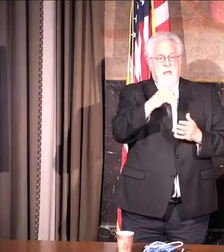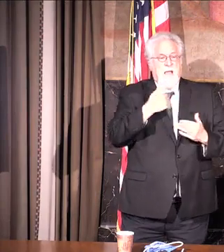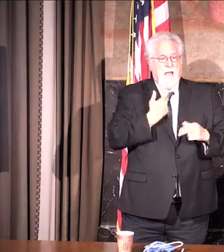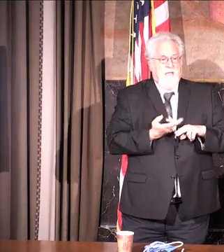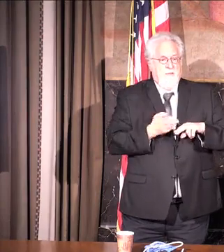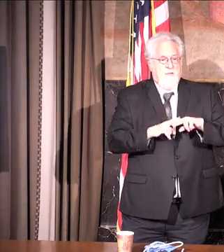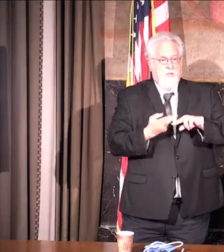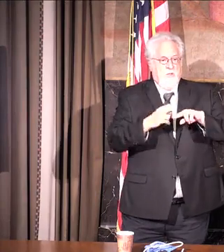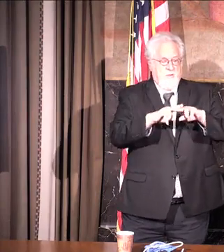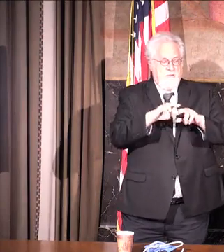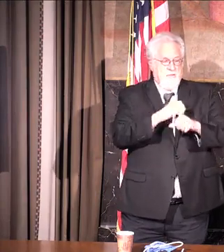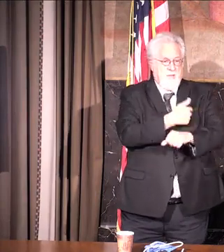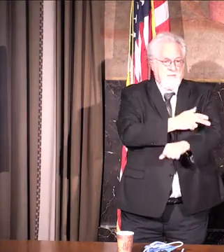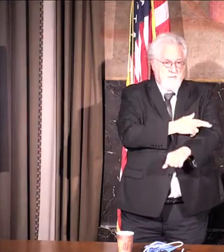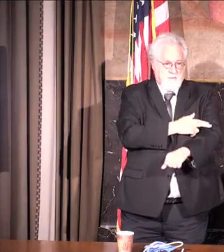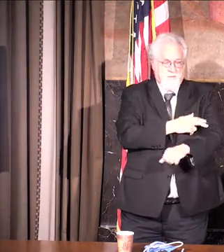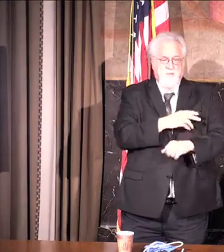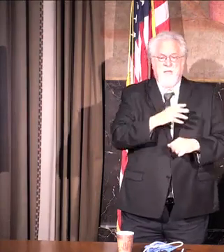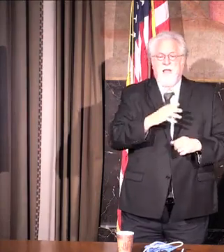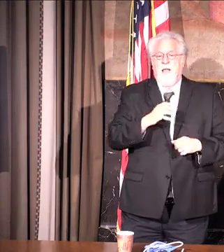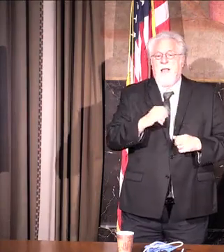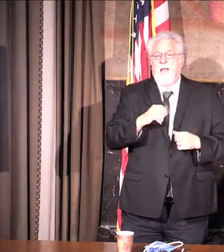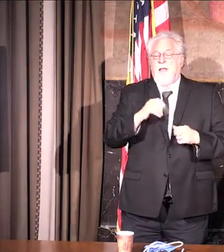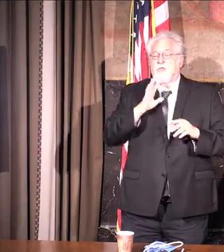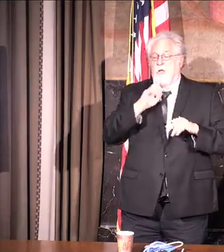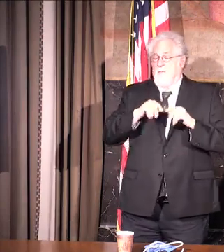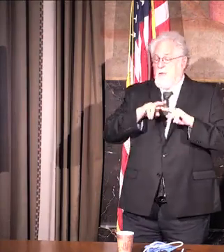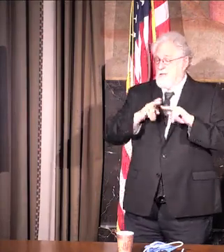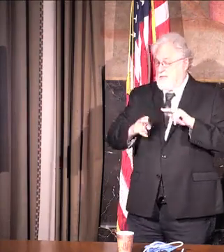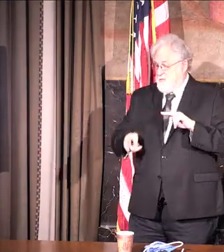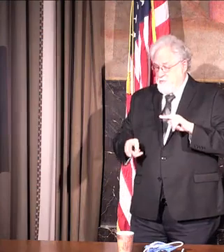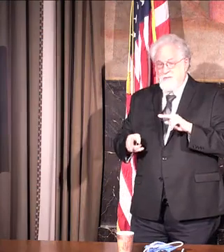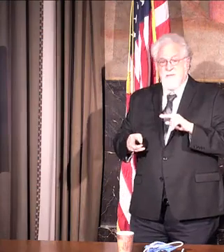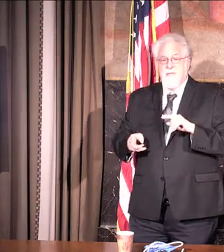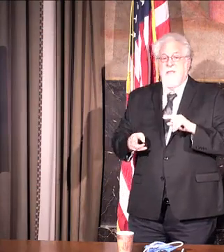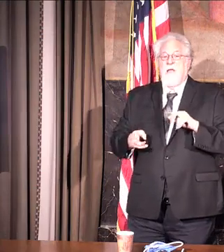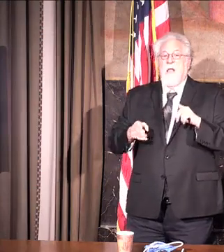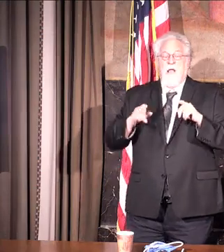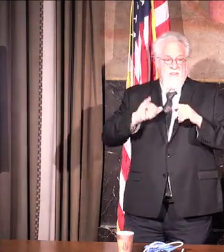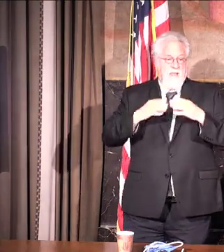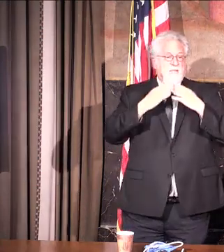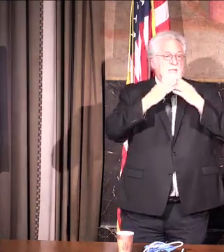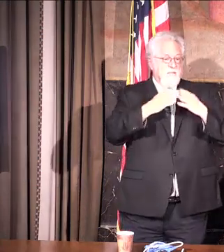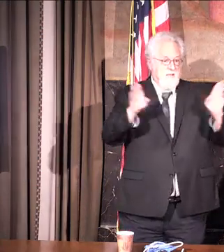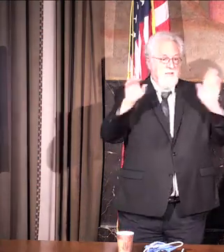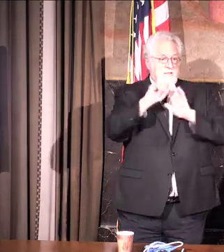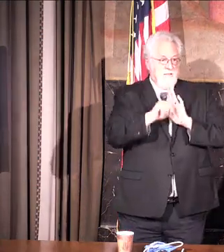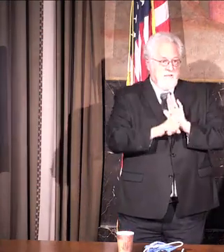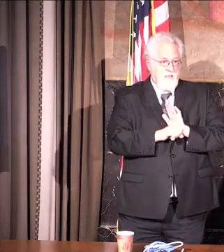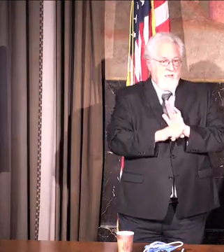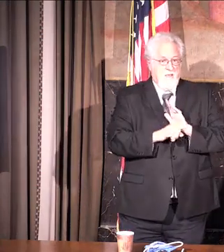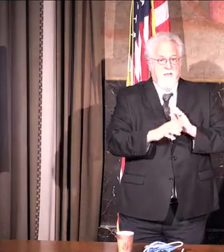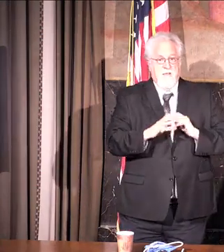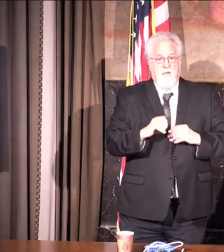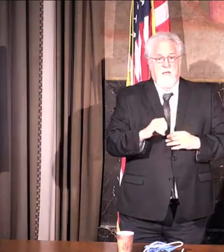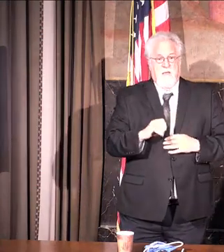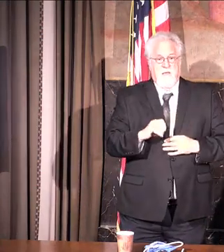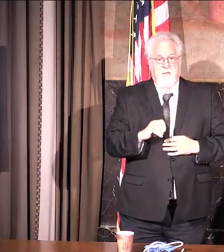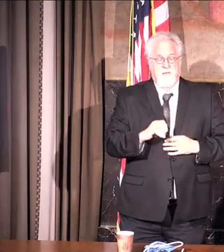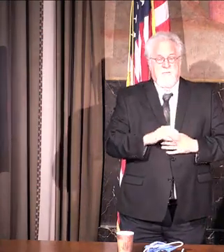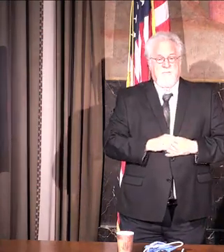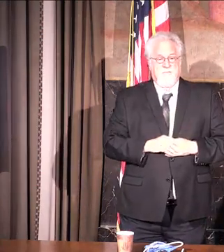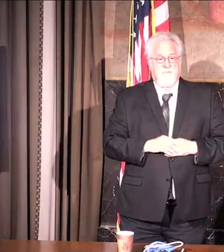increasing hospitalizations. And when I talked about decreasing hospitalizations, that is statewide and in the rest of